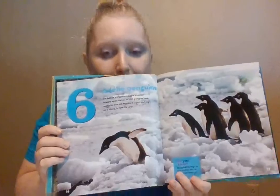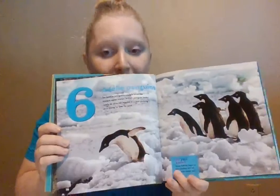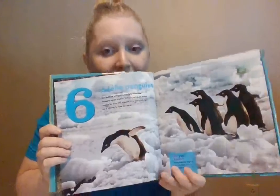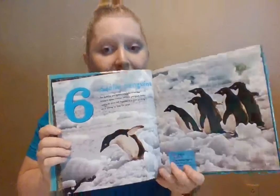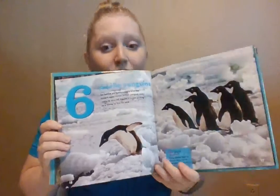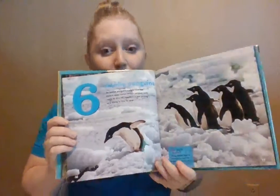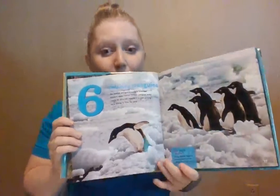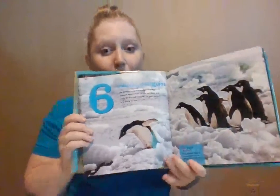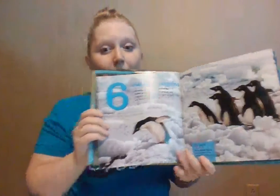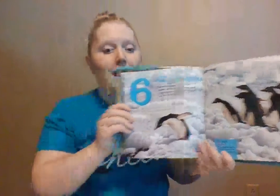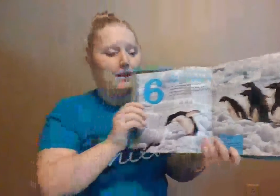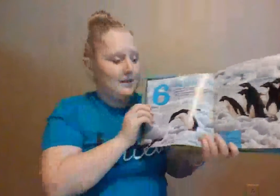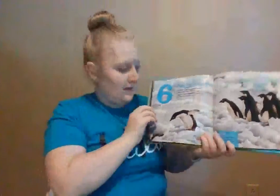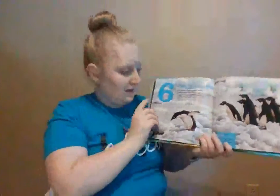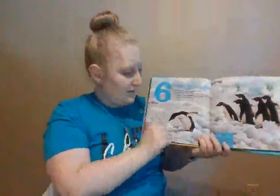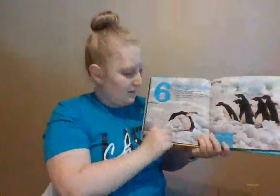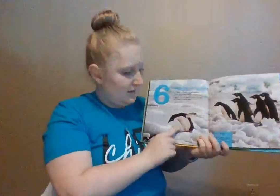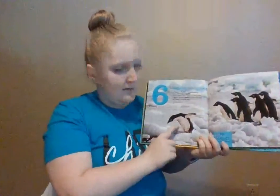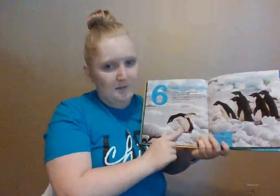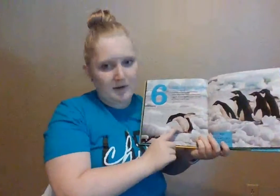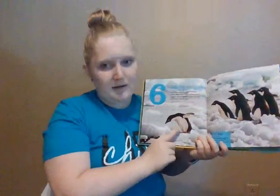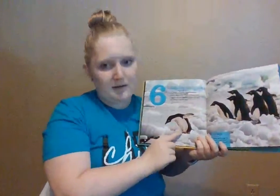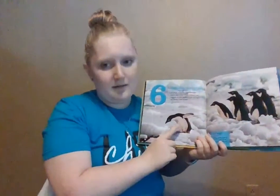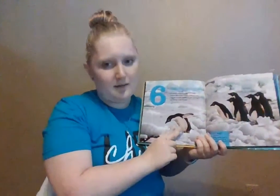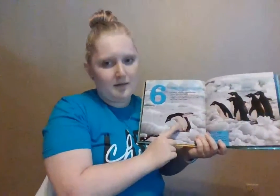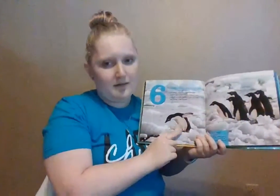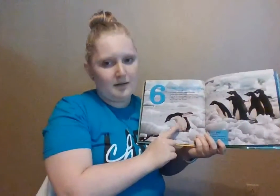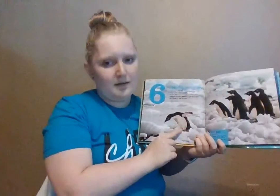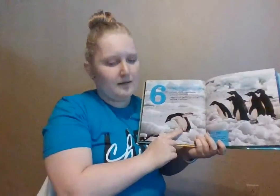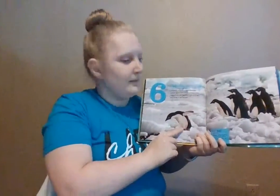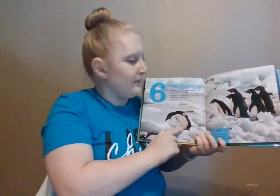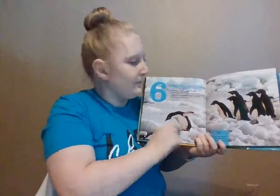Me too. I think this one.